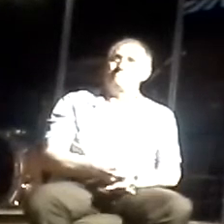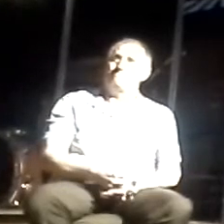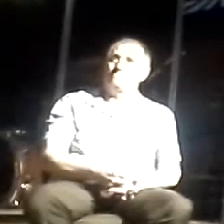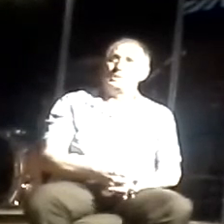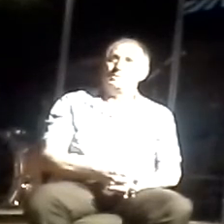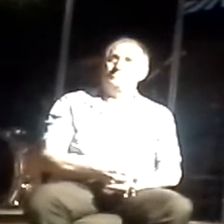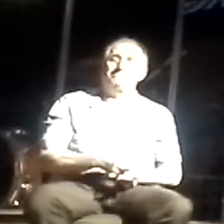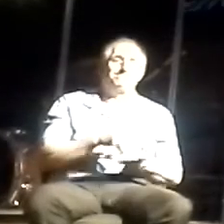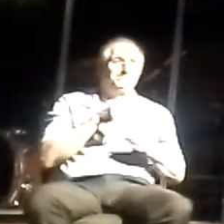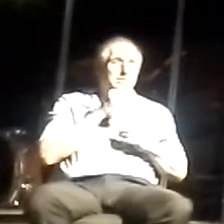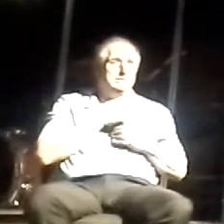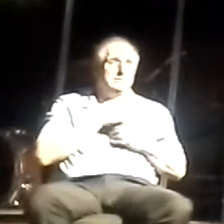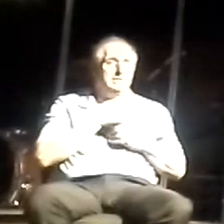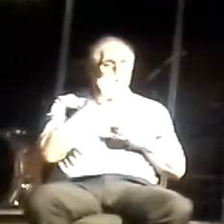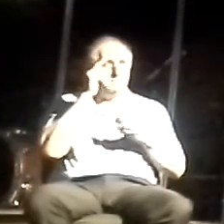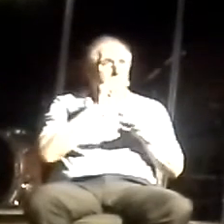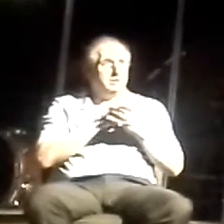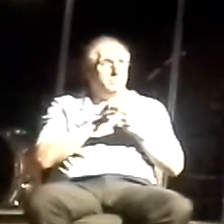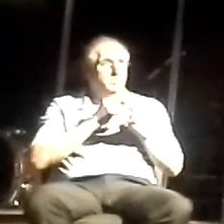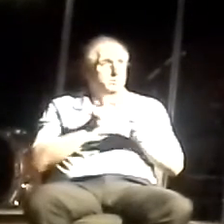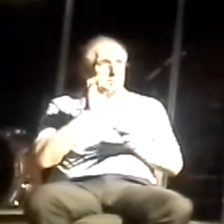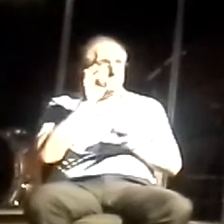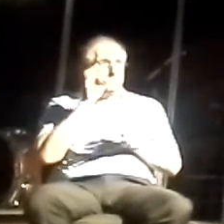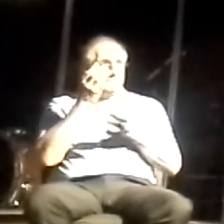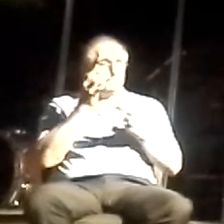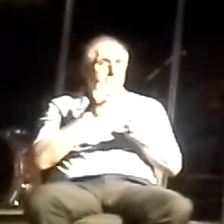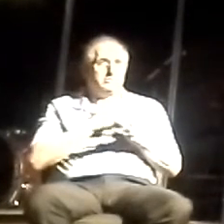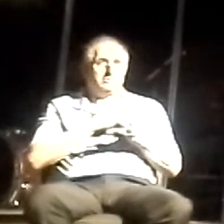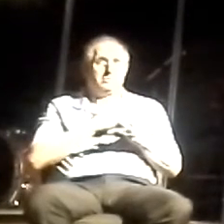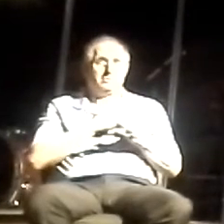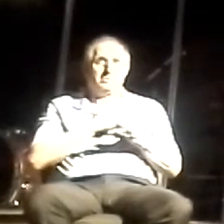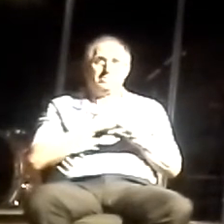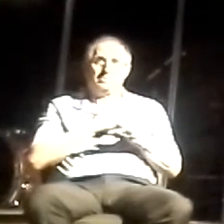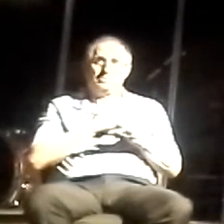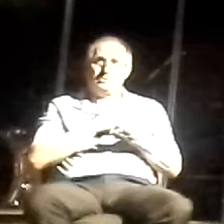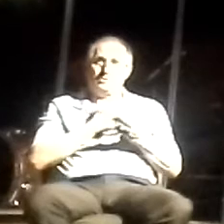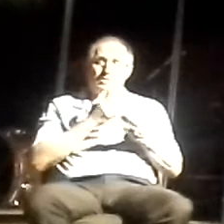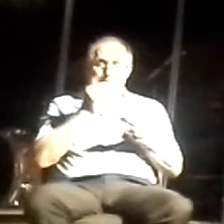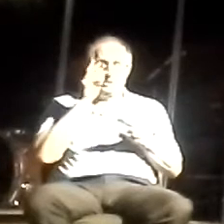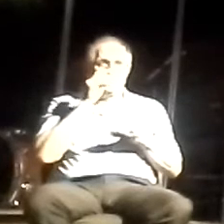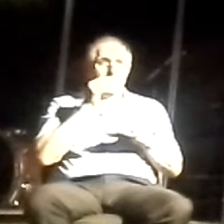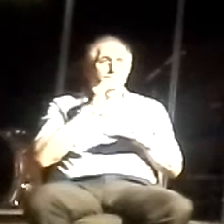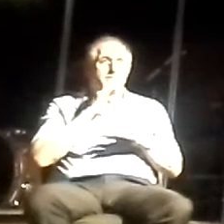Deep down inside, I really believe that maybe the Holy Spirit is touching some hearts and going, I think he's talking to you.